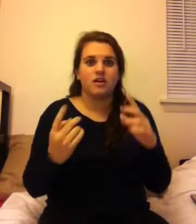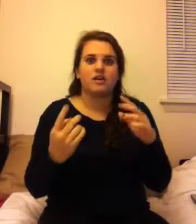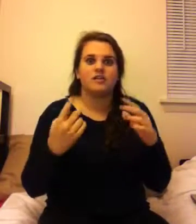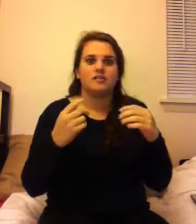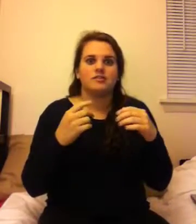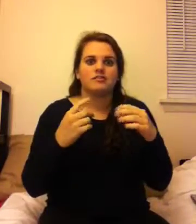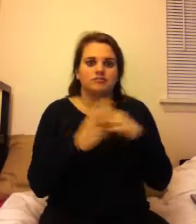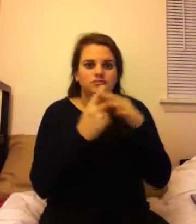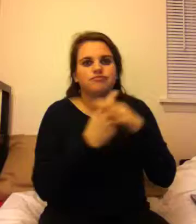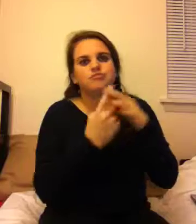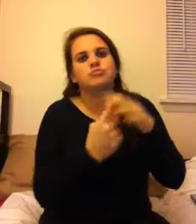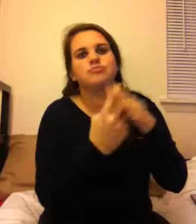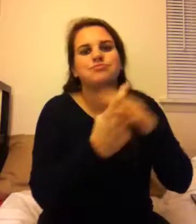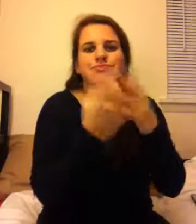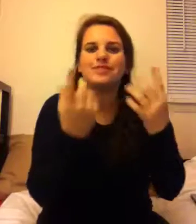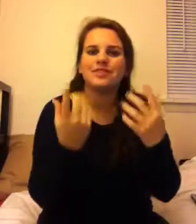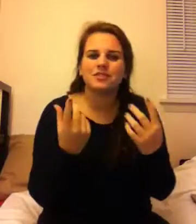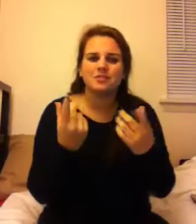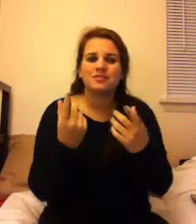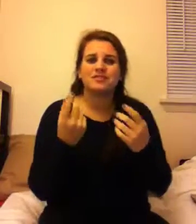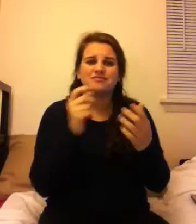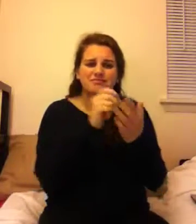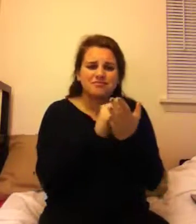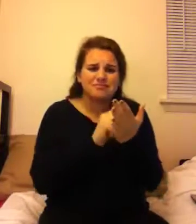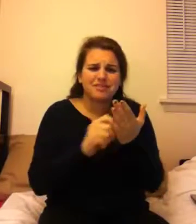an abbreviation between the two of you.